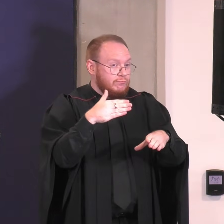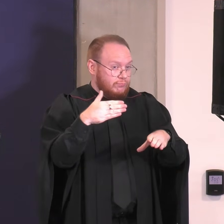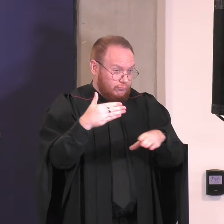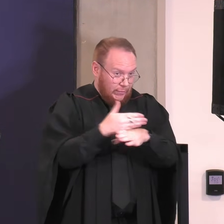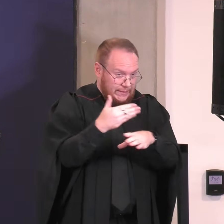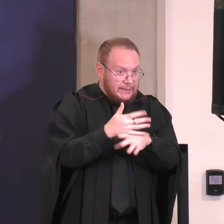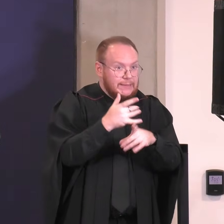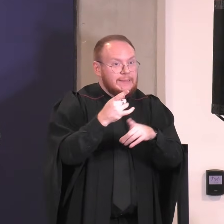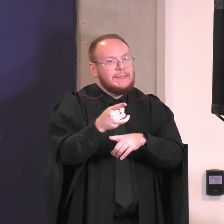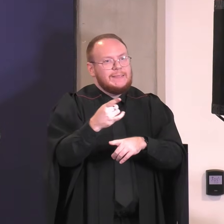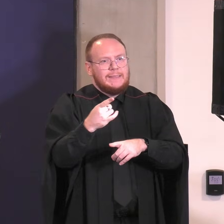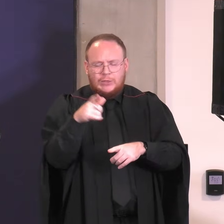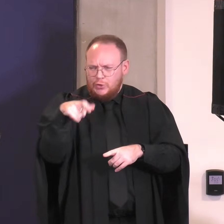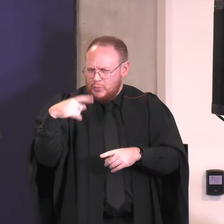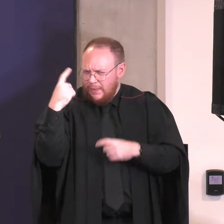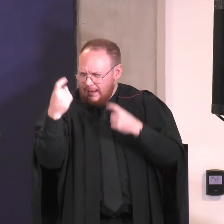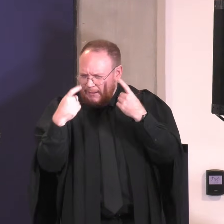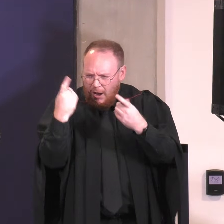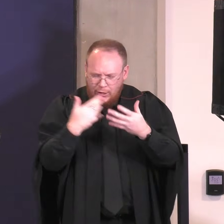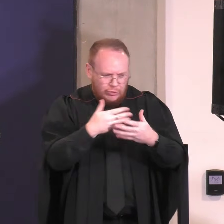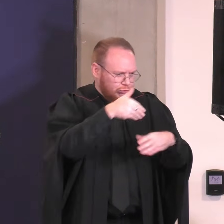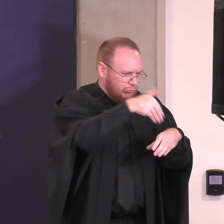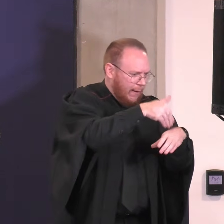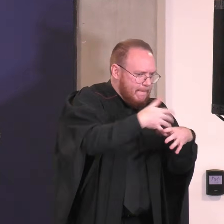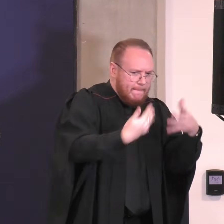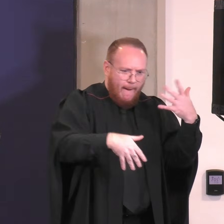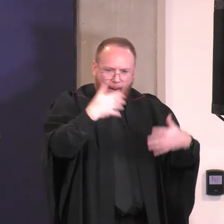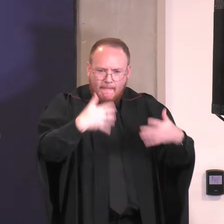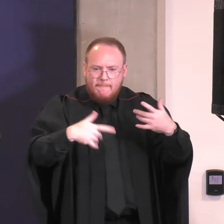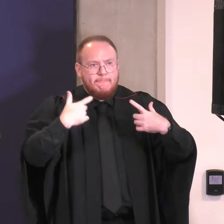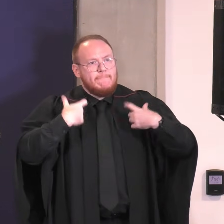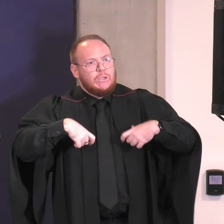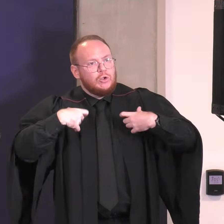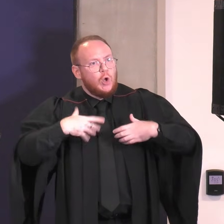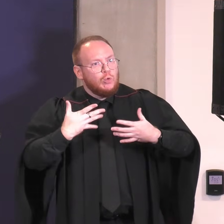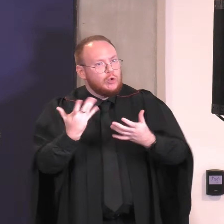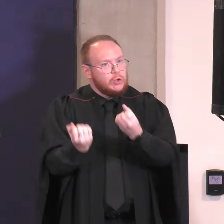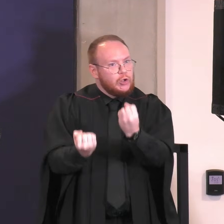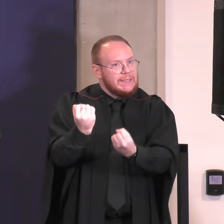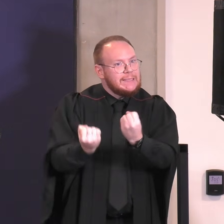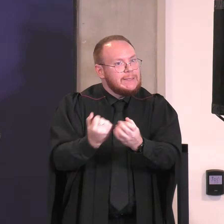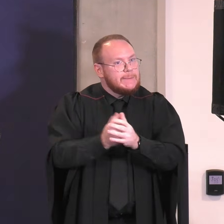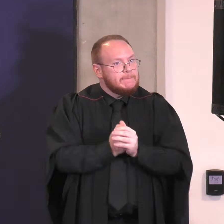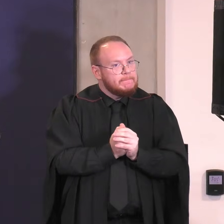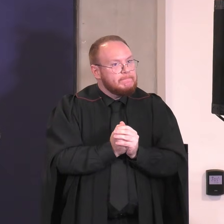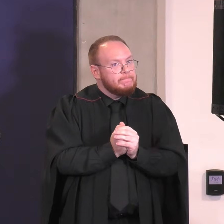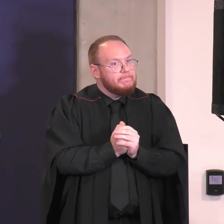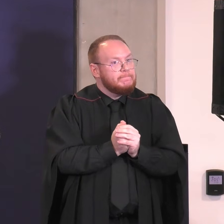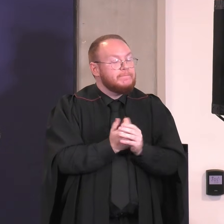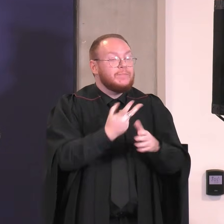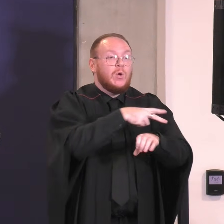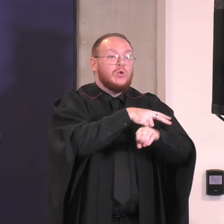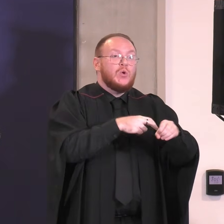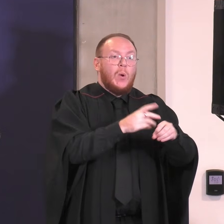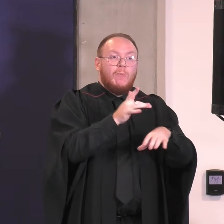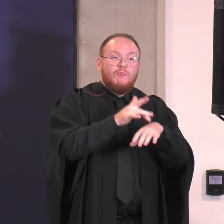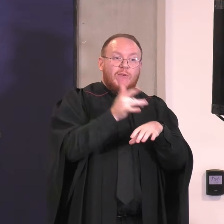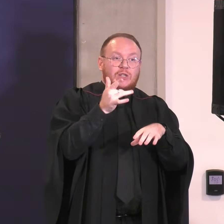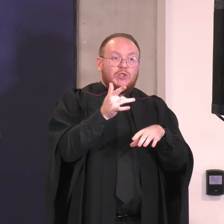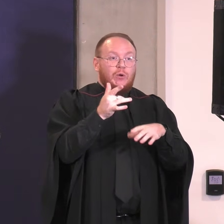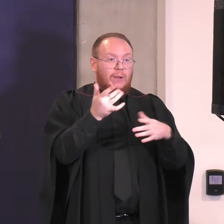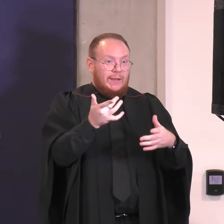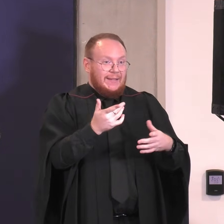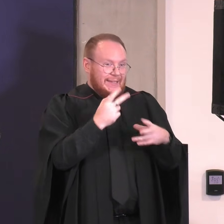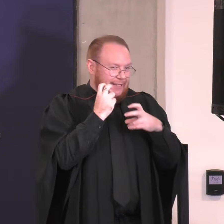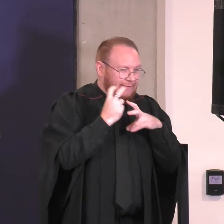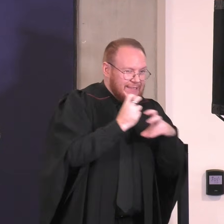about crime, harm and social justice. Students on the BSc Professional Policing and Policing and Criminal